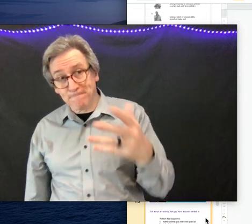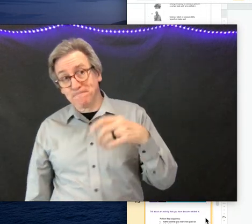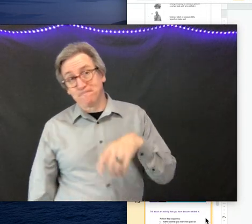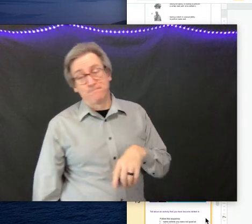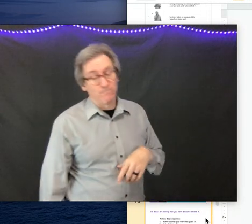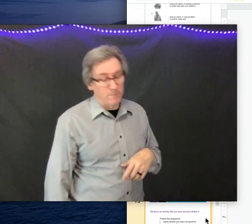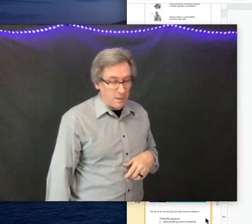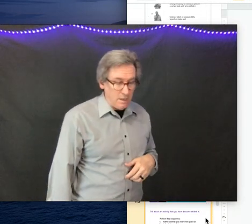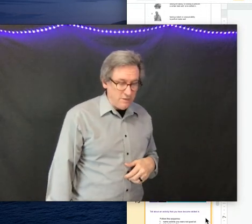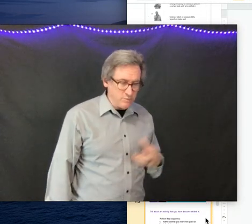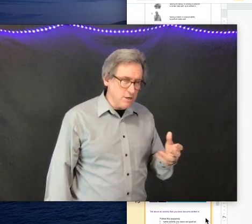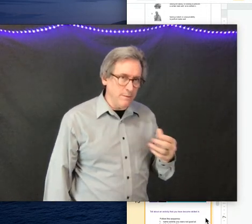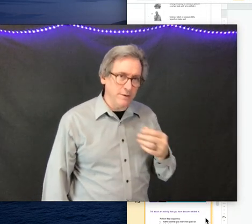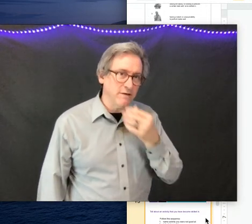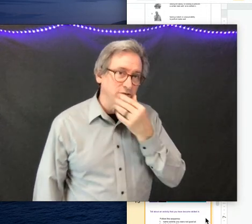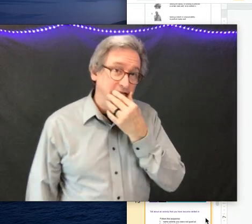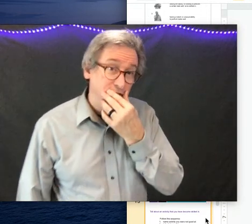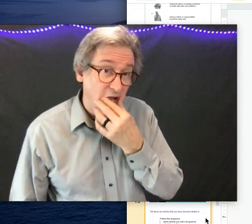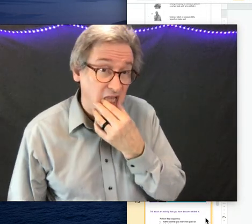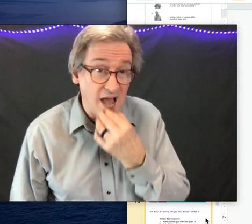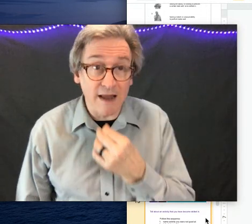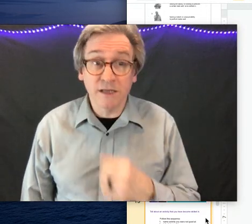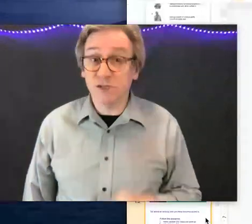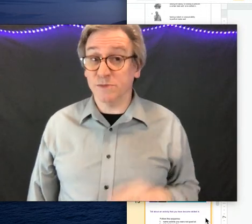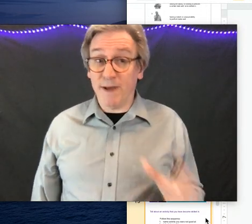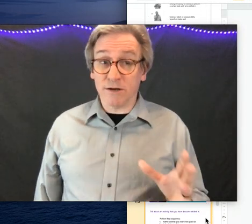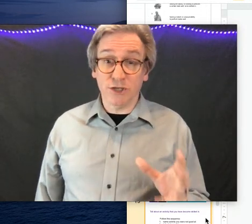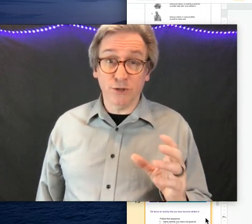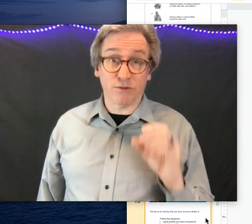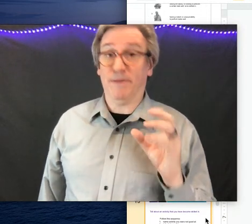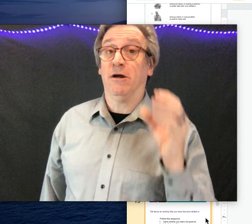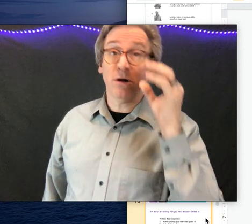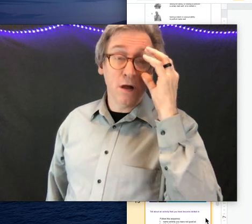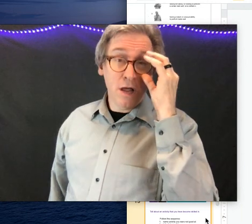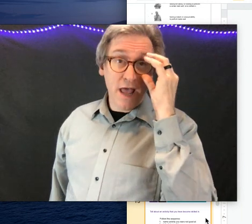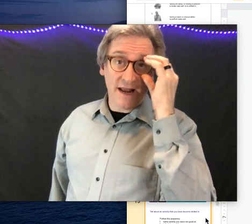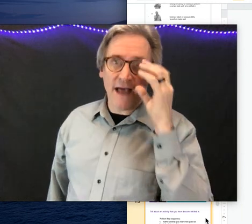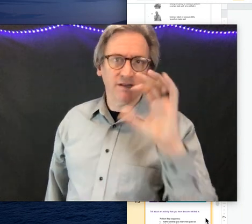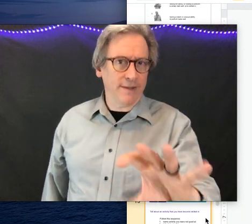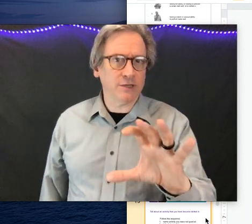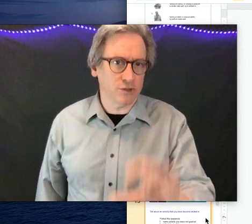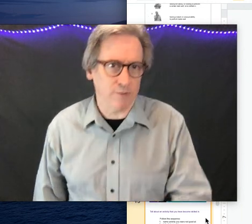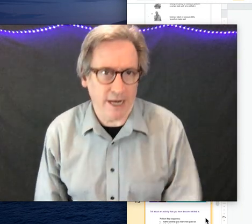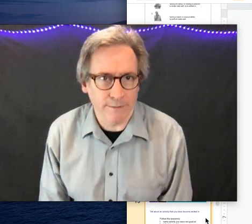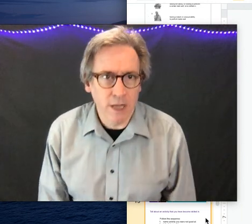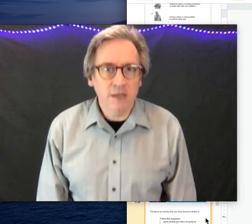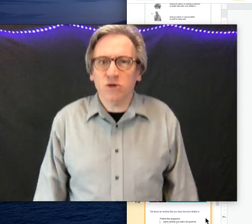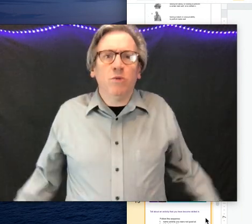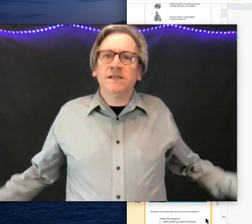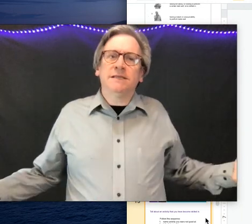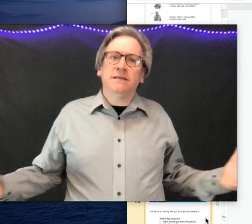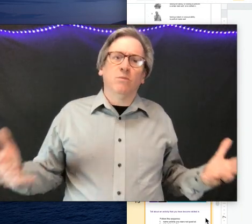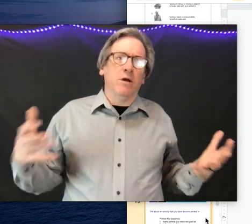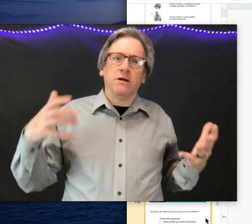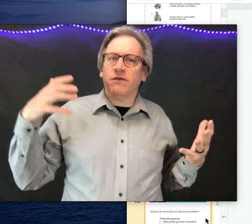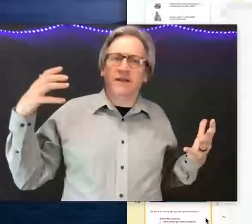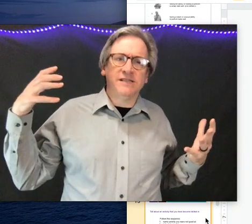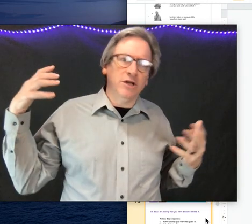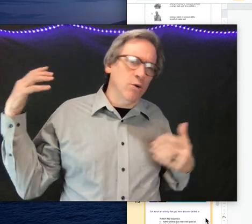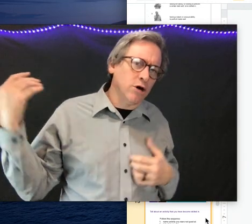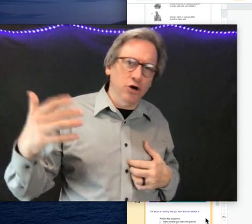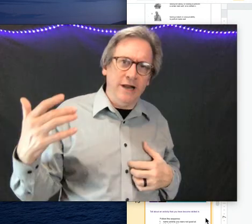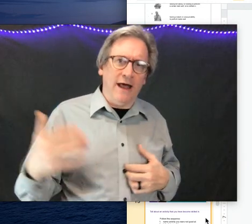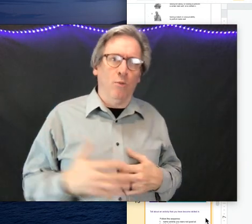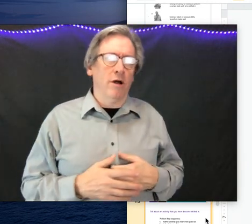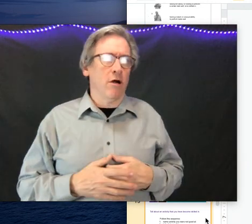good at? This will come up in conversation a lot. So it's better to prepare and have some answers ready. So what are the things